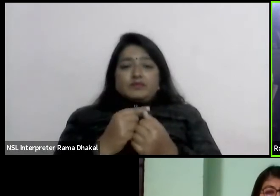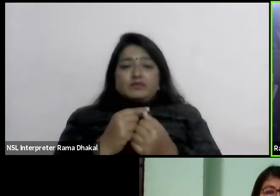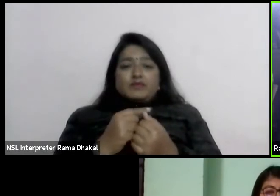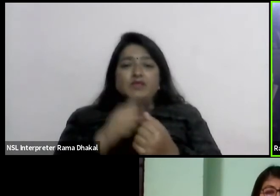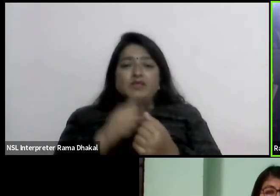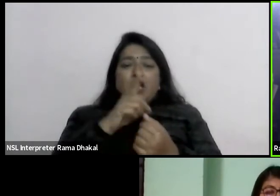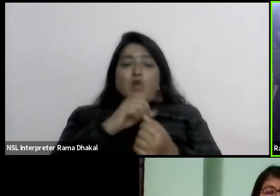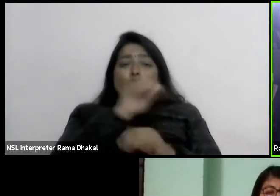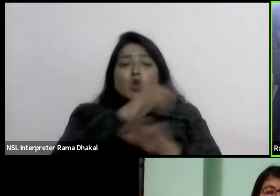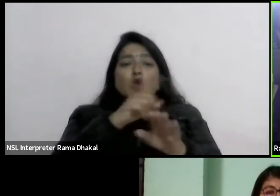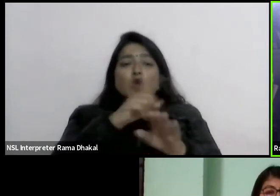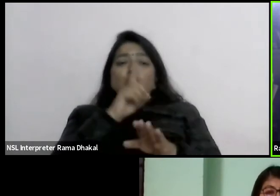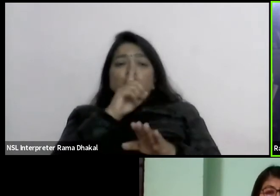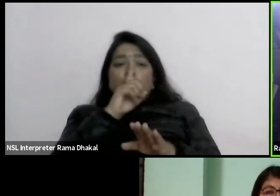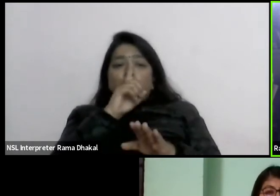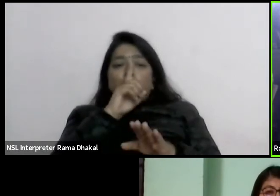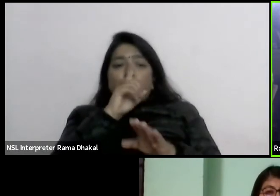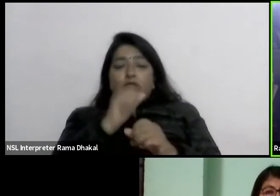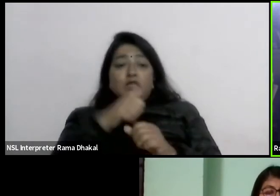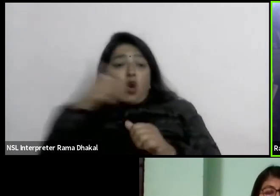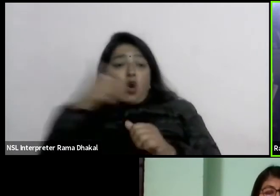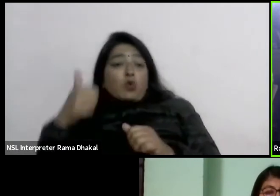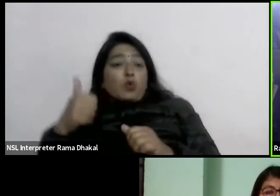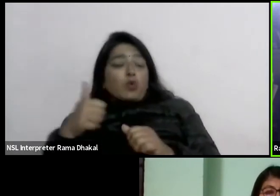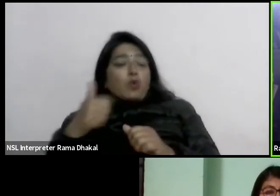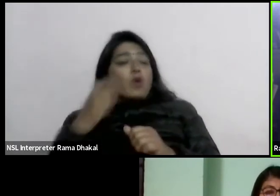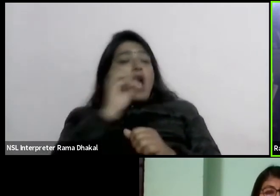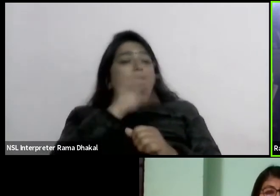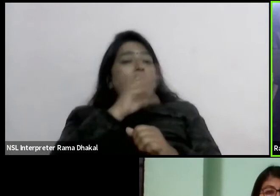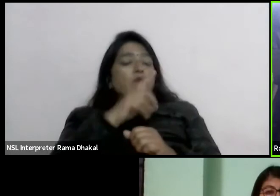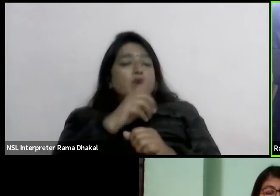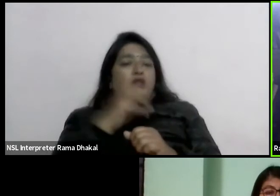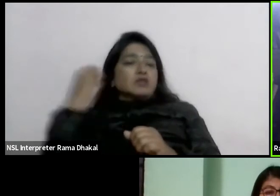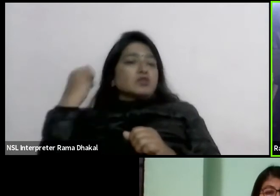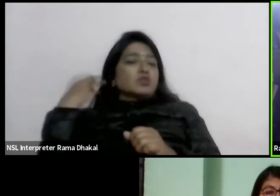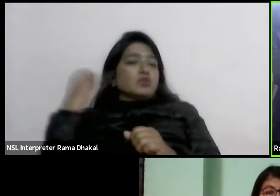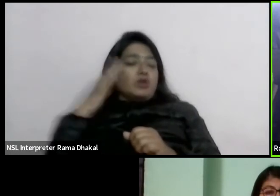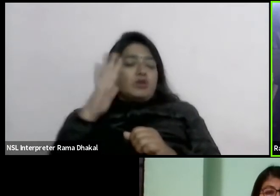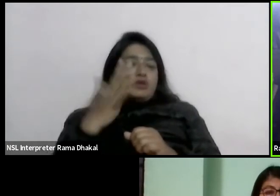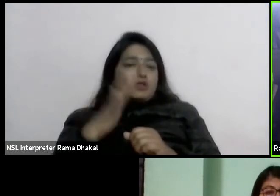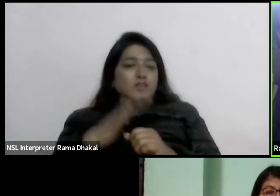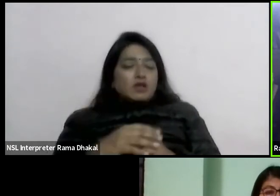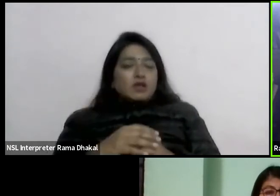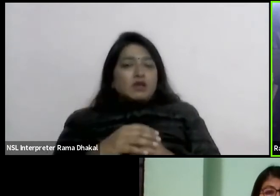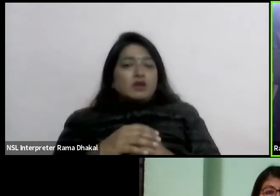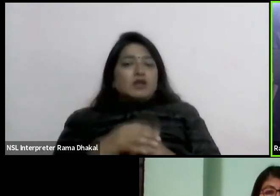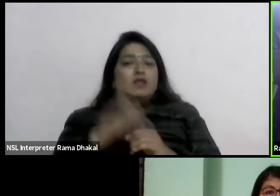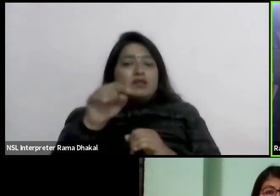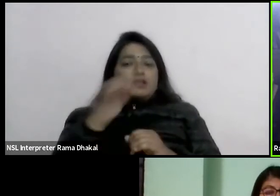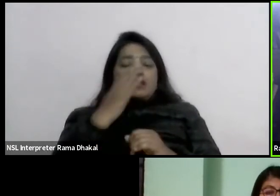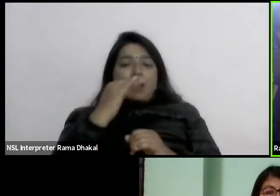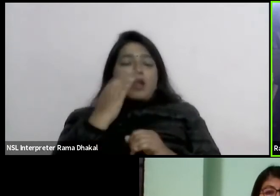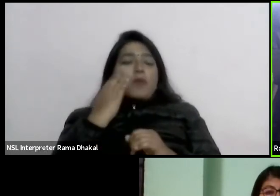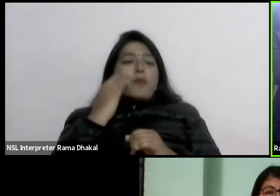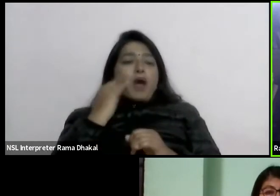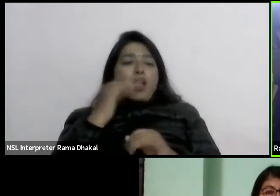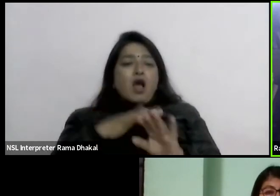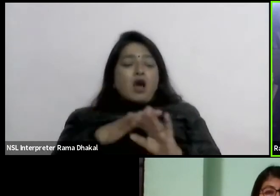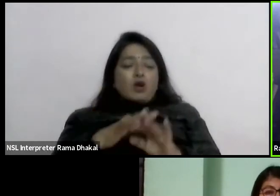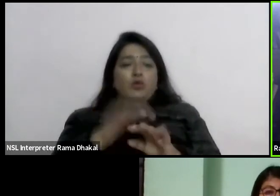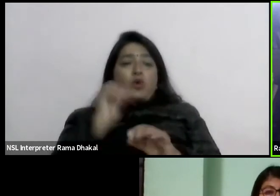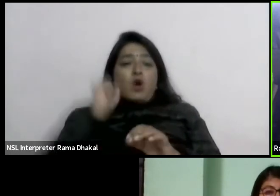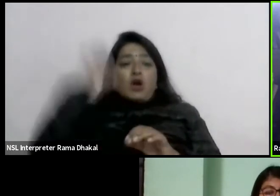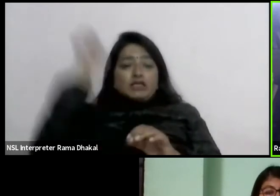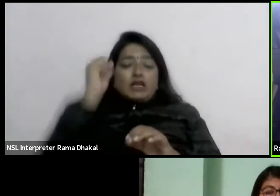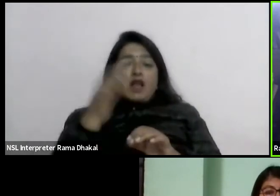silence the other voice. And the reason, and that is what we have to ensure, that in the women's movement,